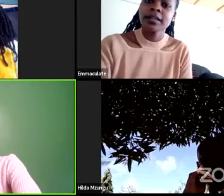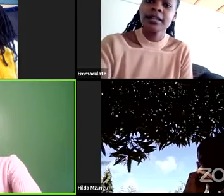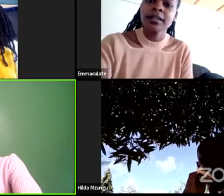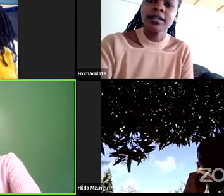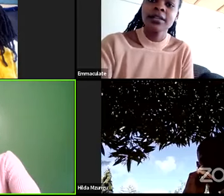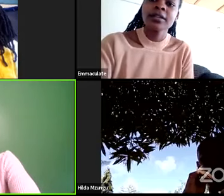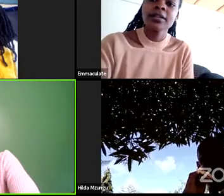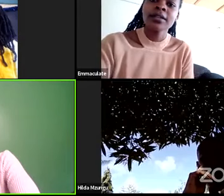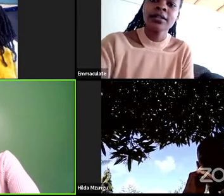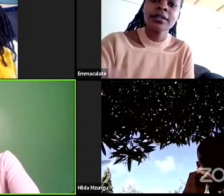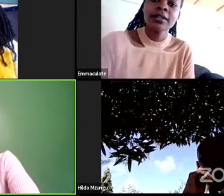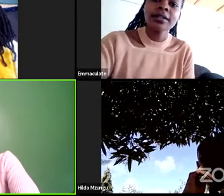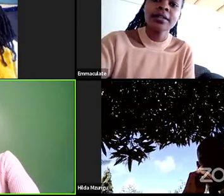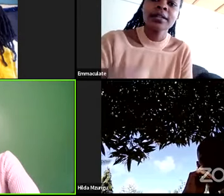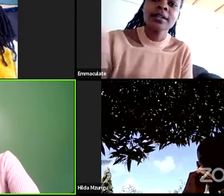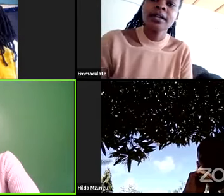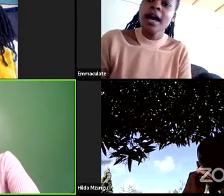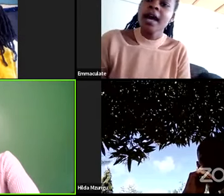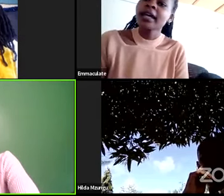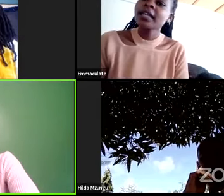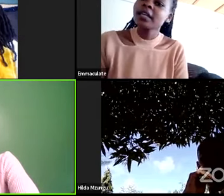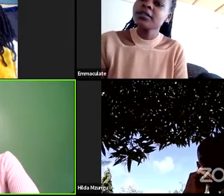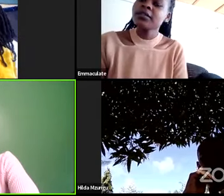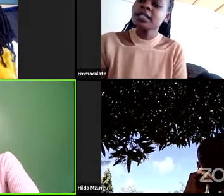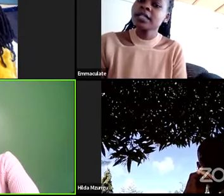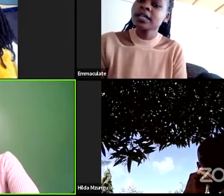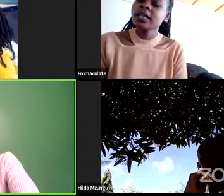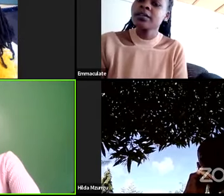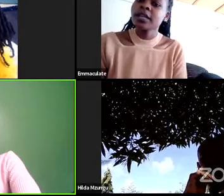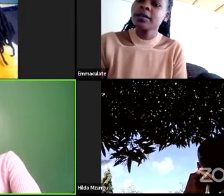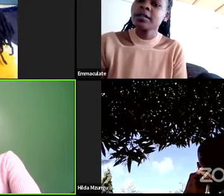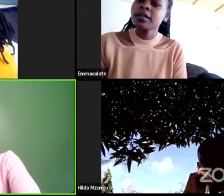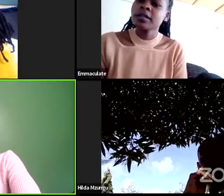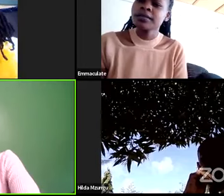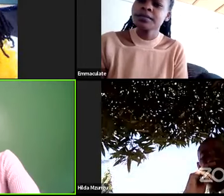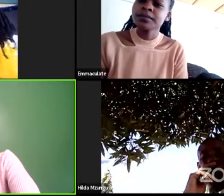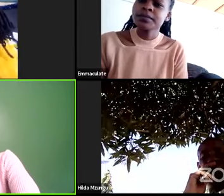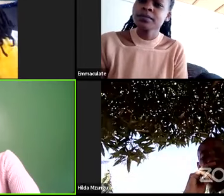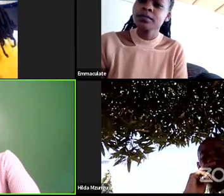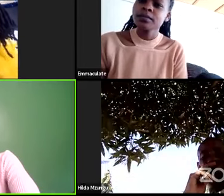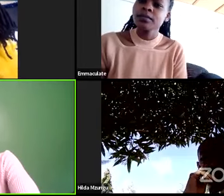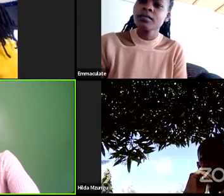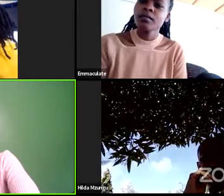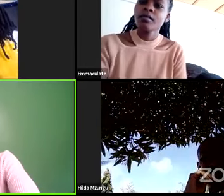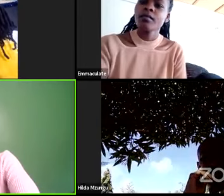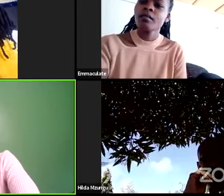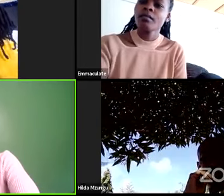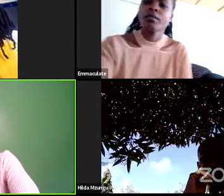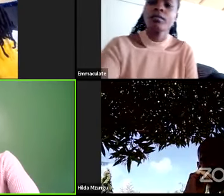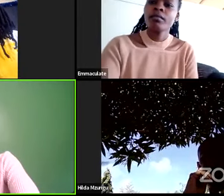Okay, so maybe as we wait for Immaculate, I think maybe they might be having issues with the maybe